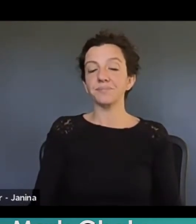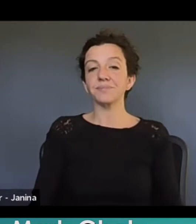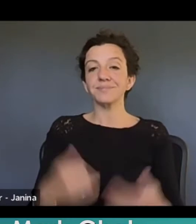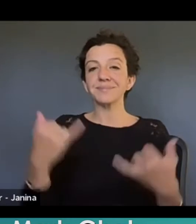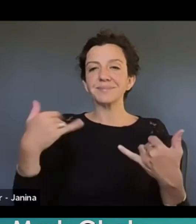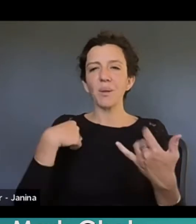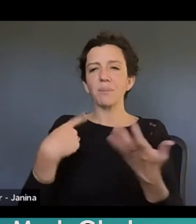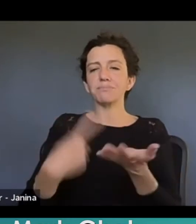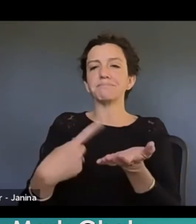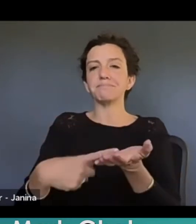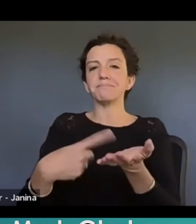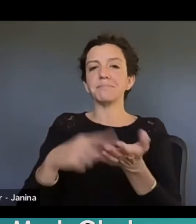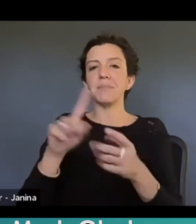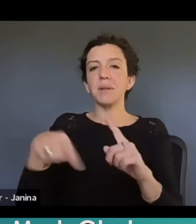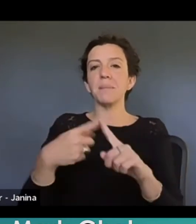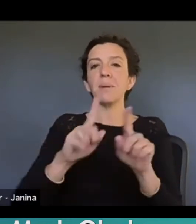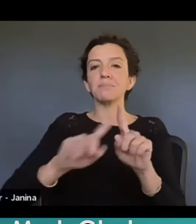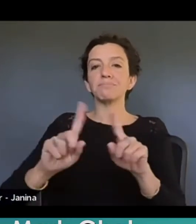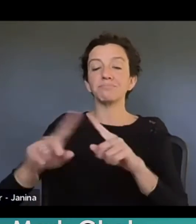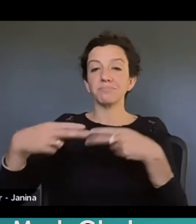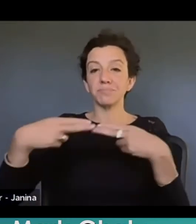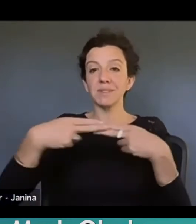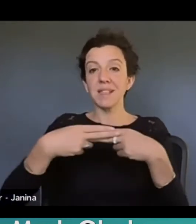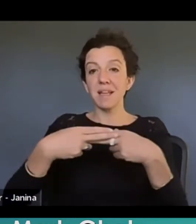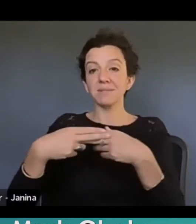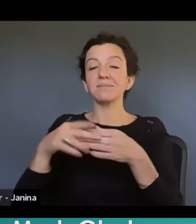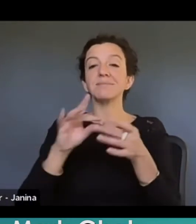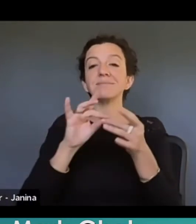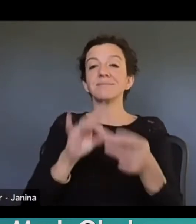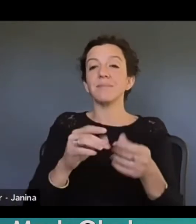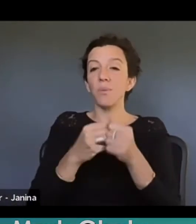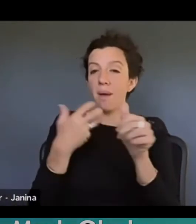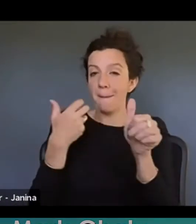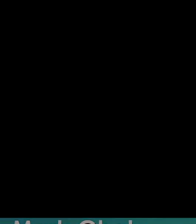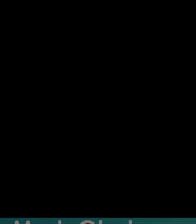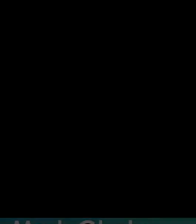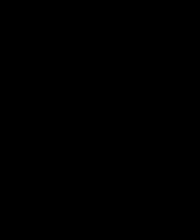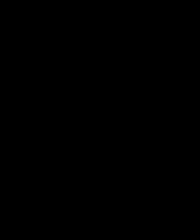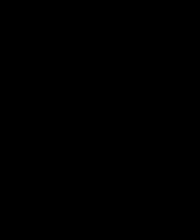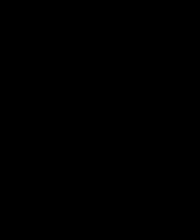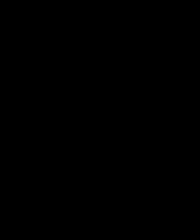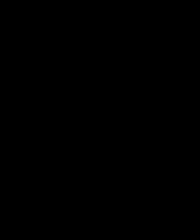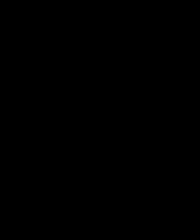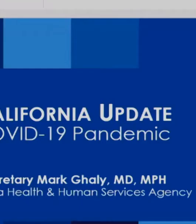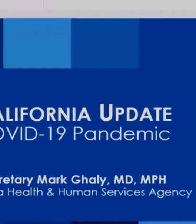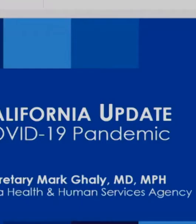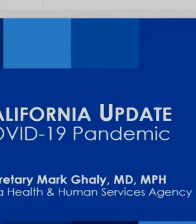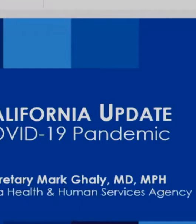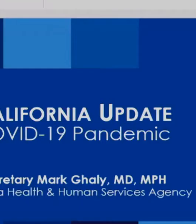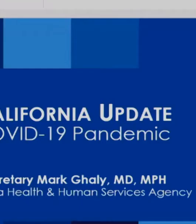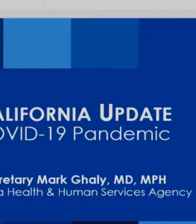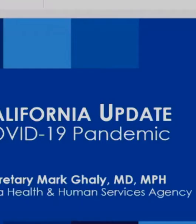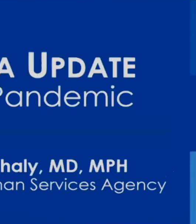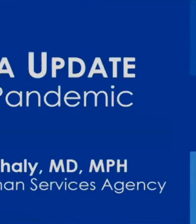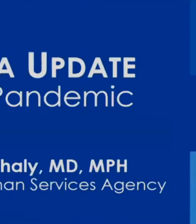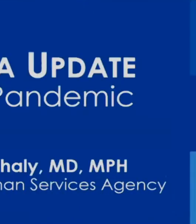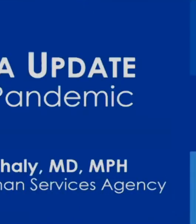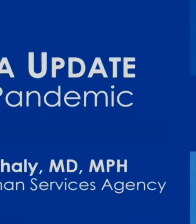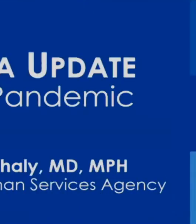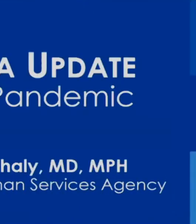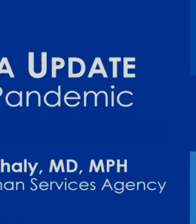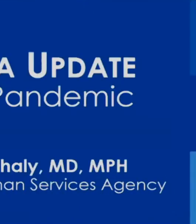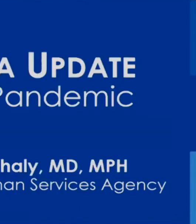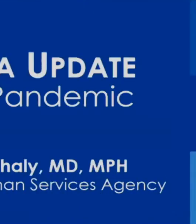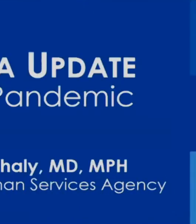walk through a series of slides that updates you a bit on our overall strategy in California.